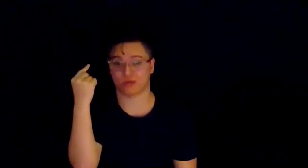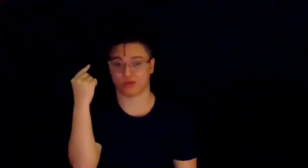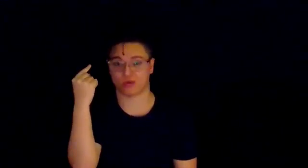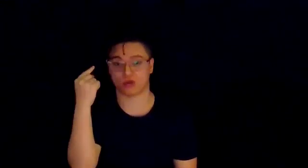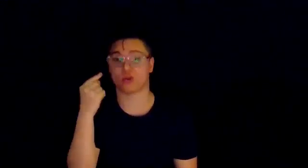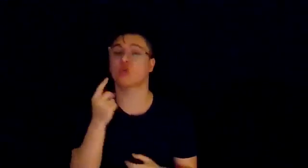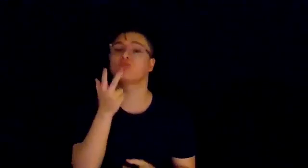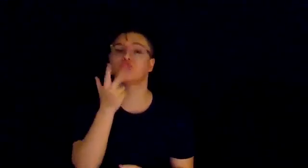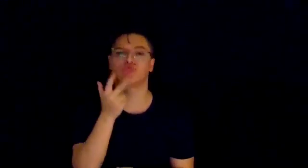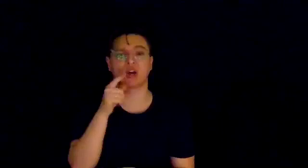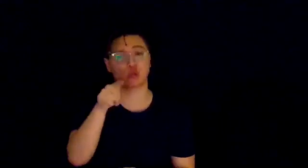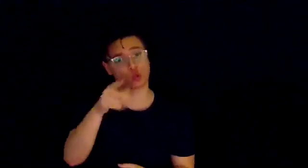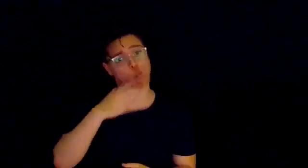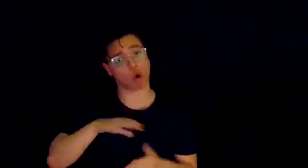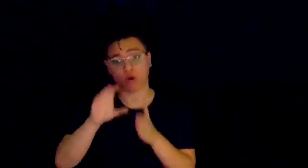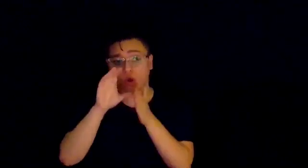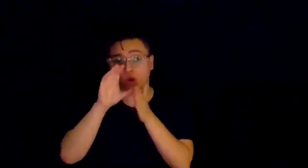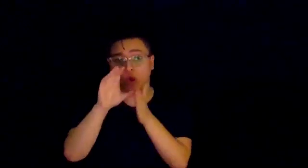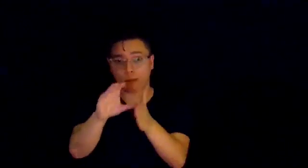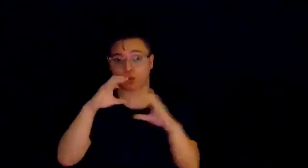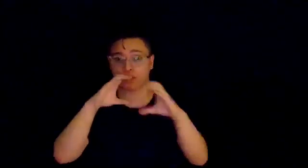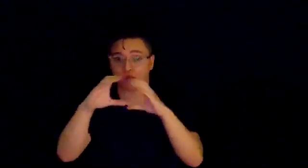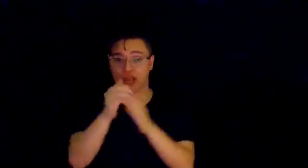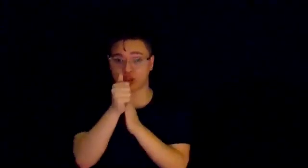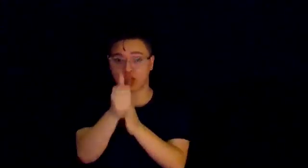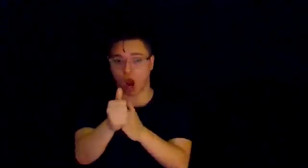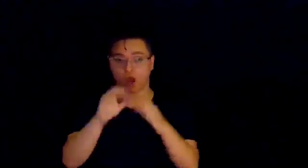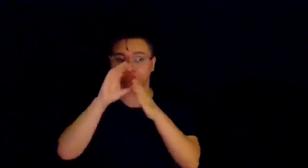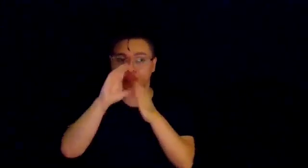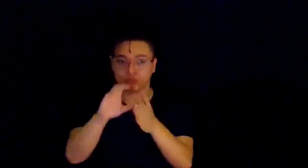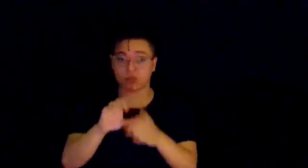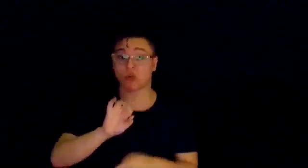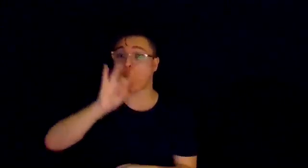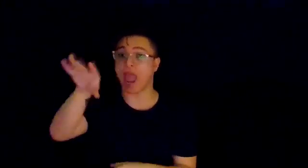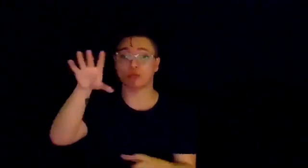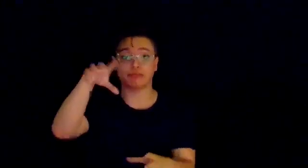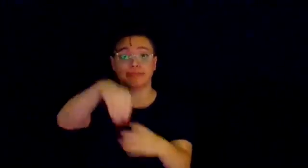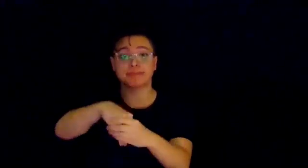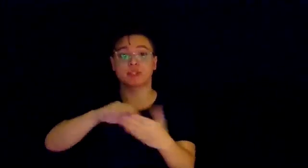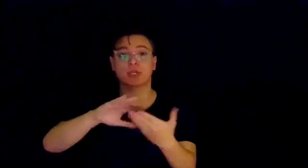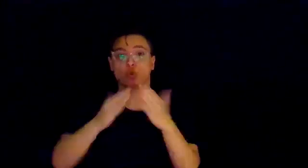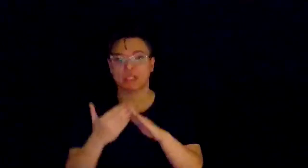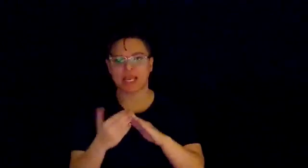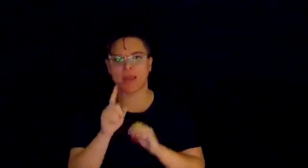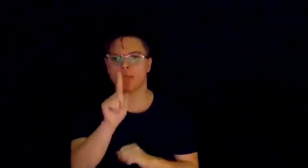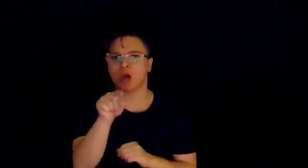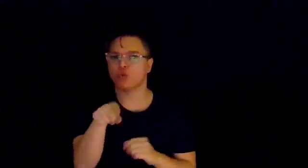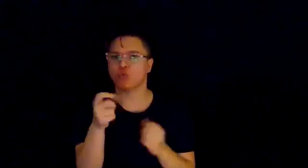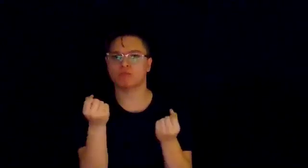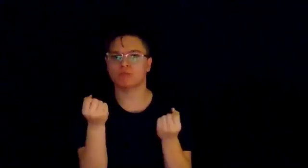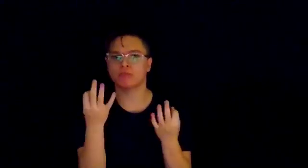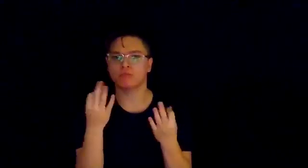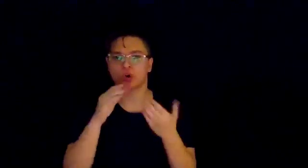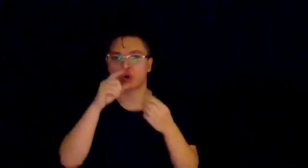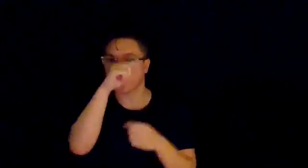link to your goals. They must be associated with your goals. If you want a comm guide for communication to go out and get involved in